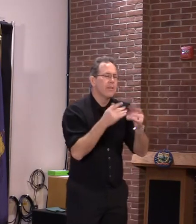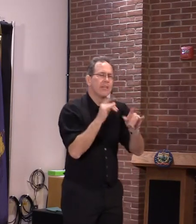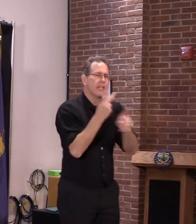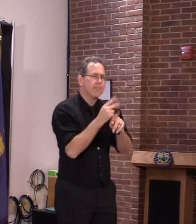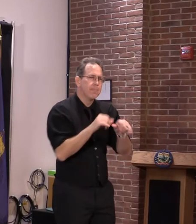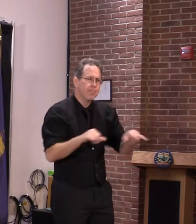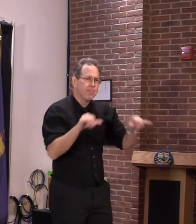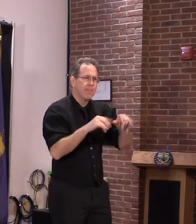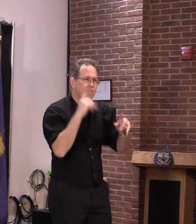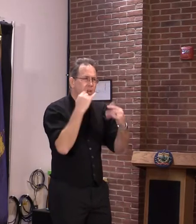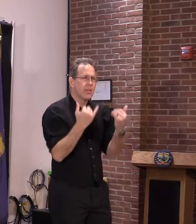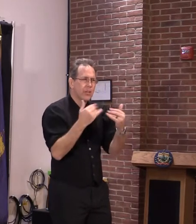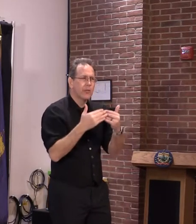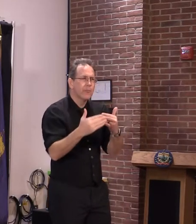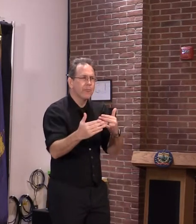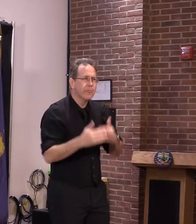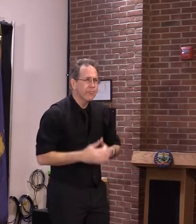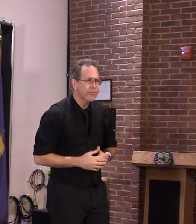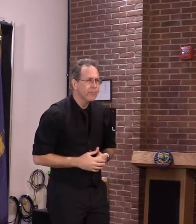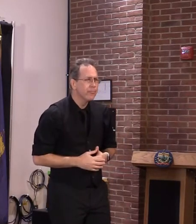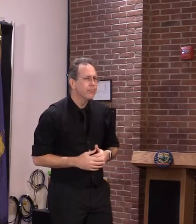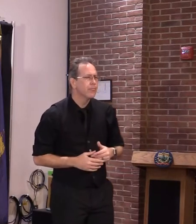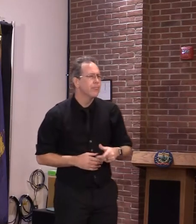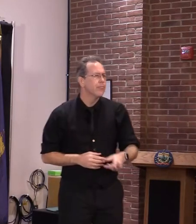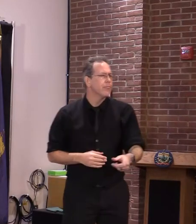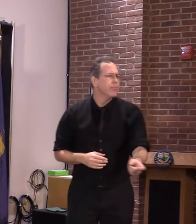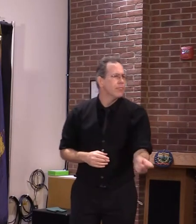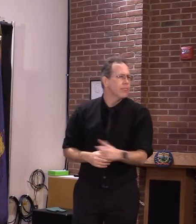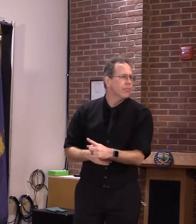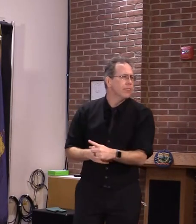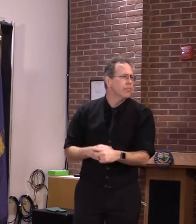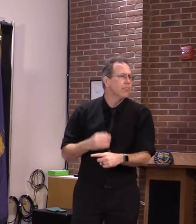school doesn't have enough tests to distribute to unvaccinated